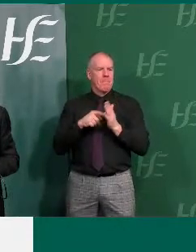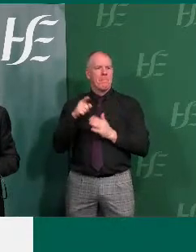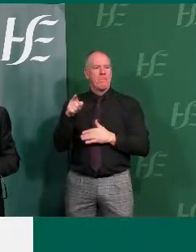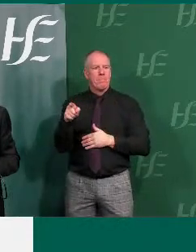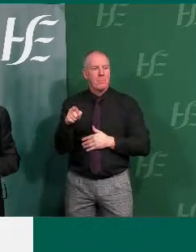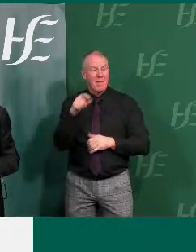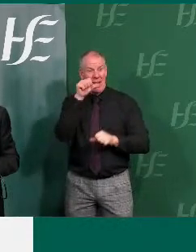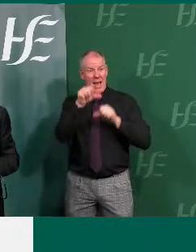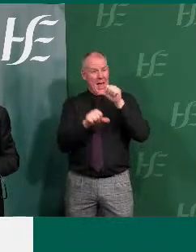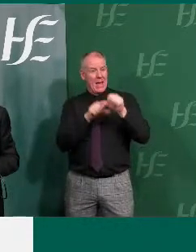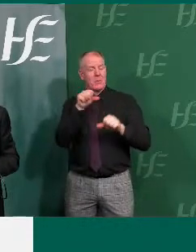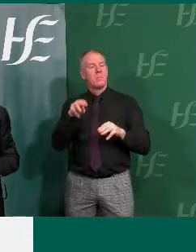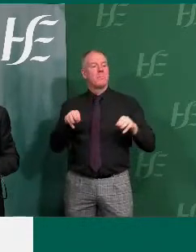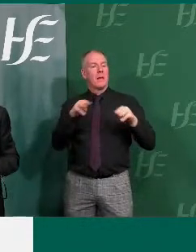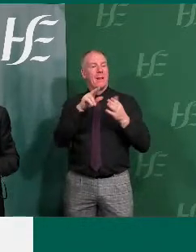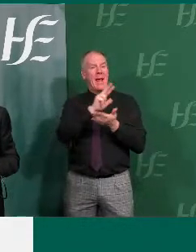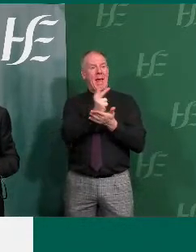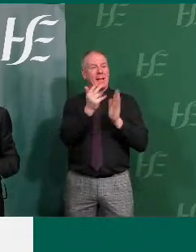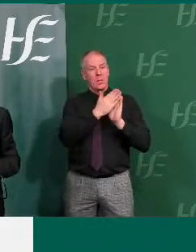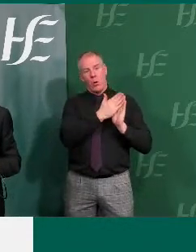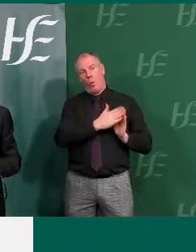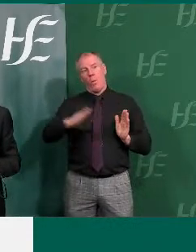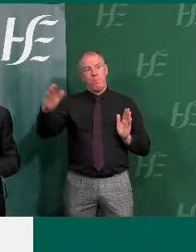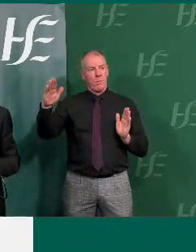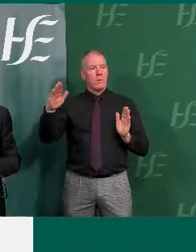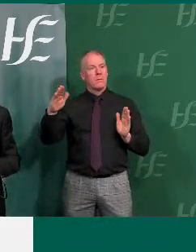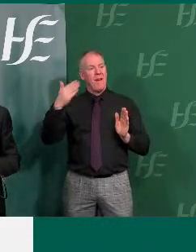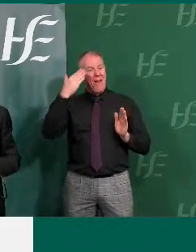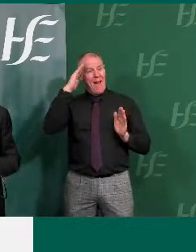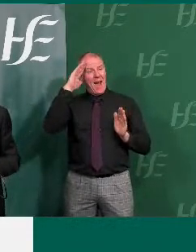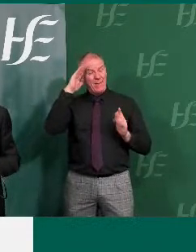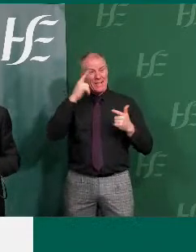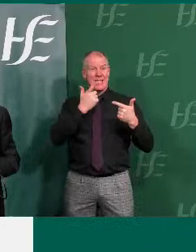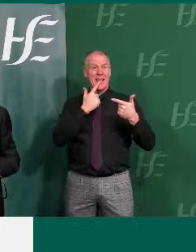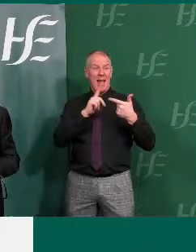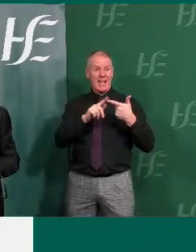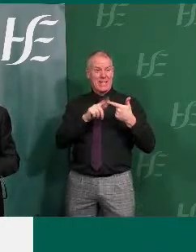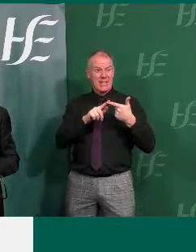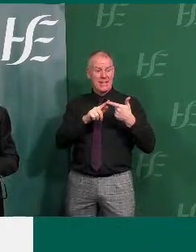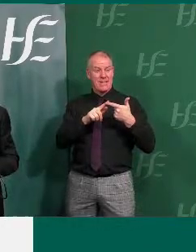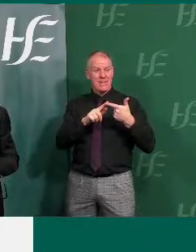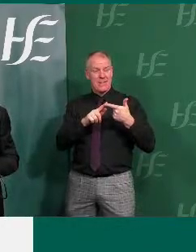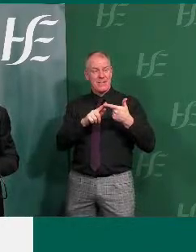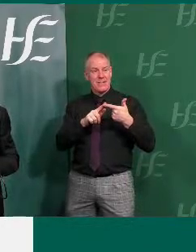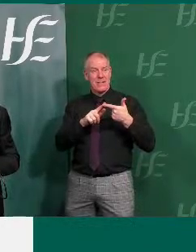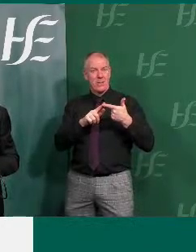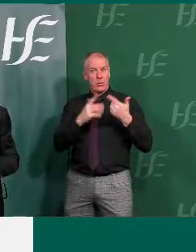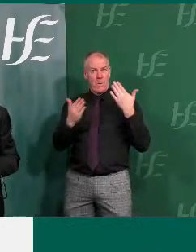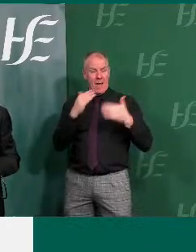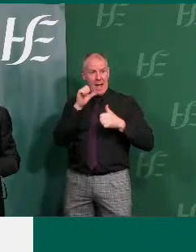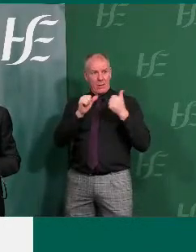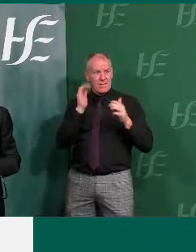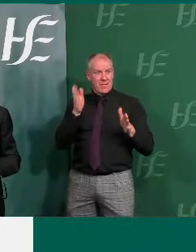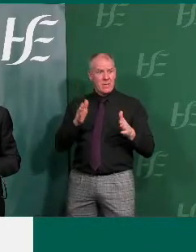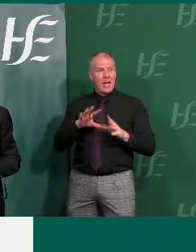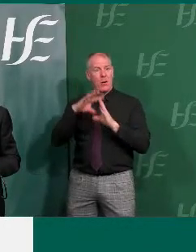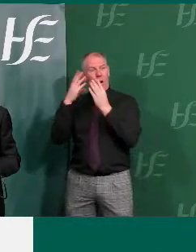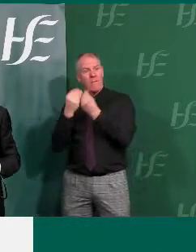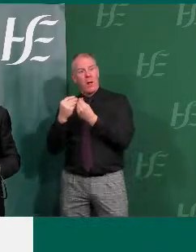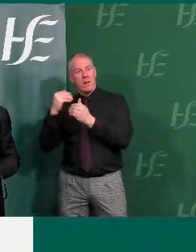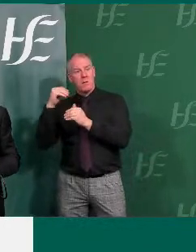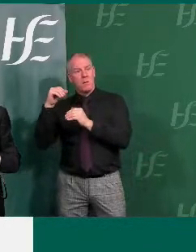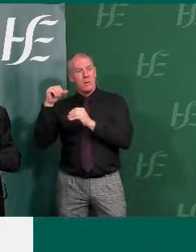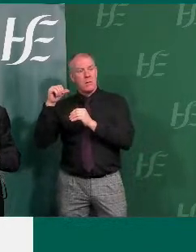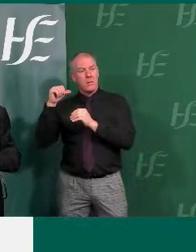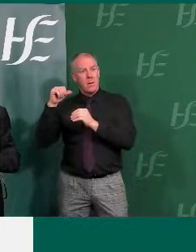From the adult population, 18 years and over, Ireland ranked second overall, and then in the total population overall, you'll